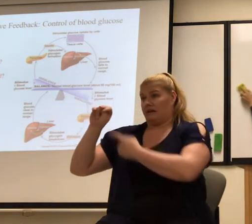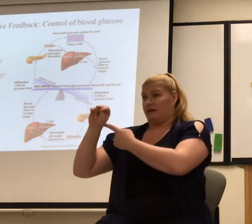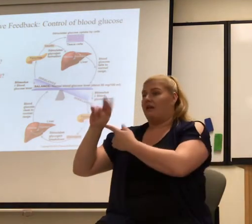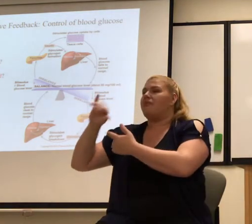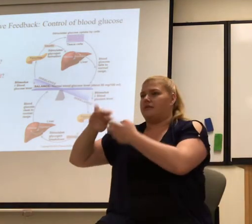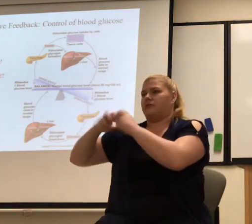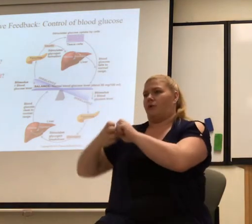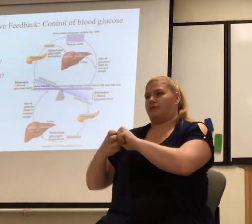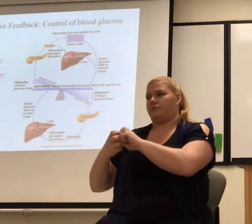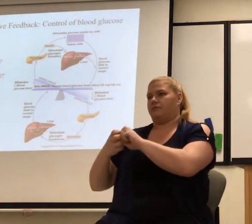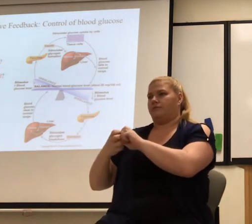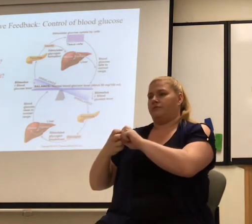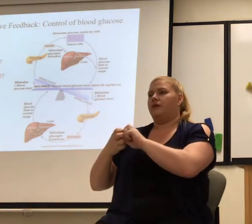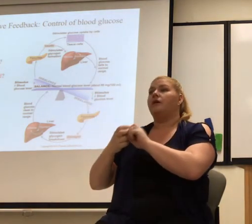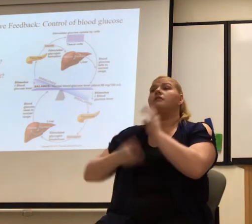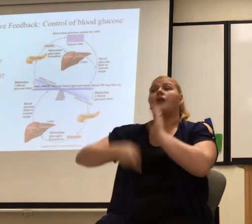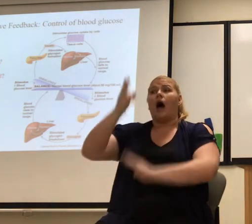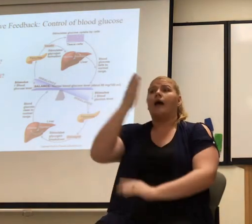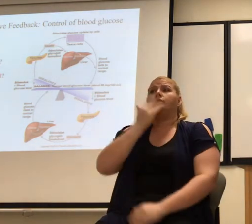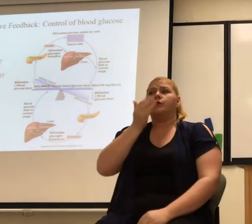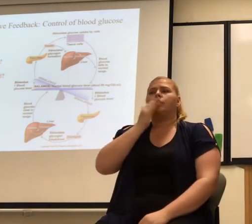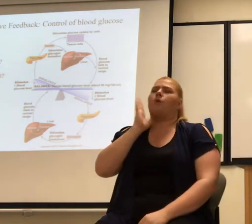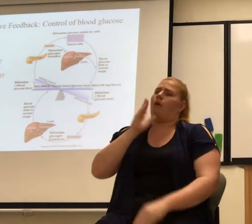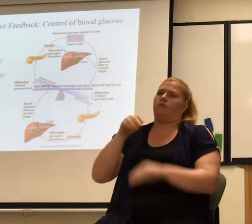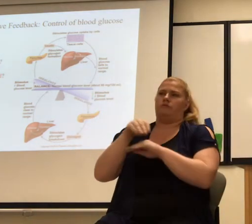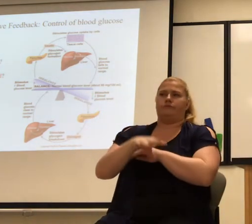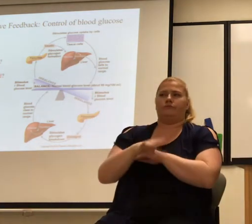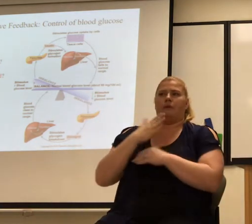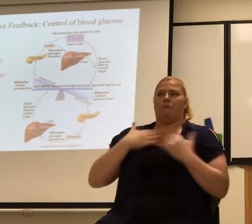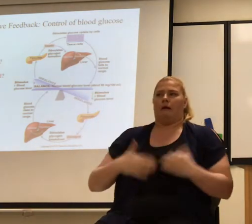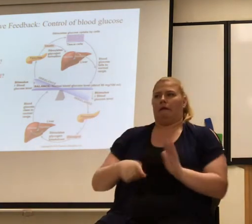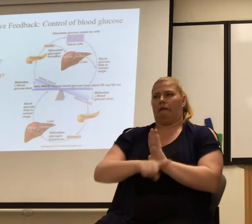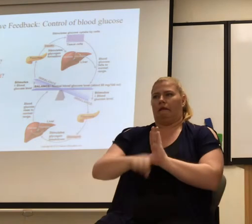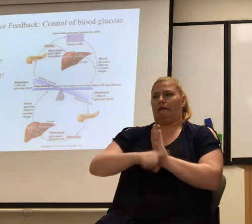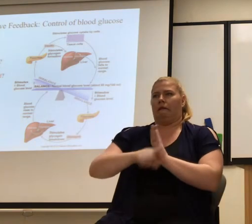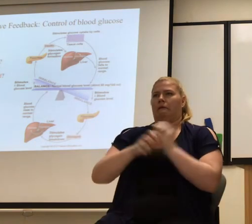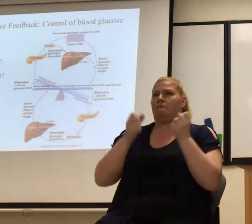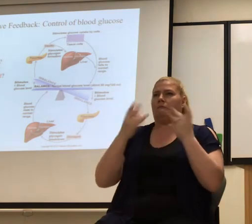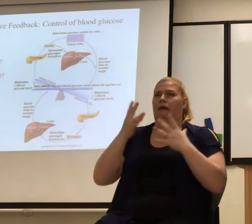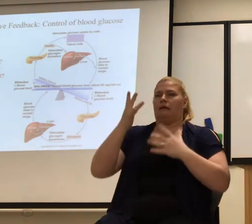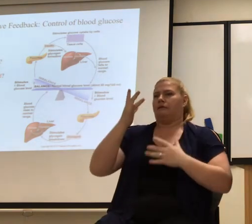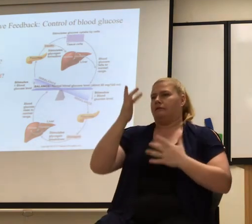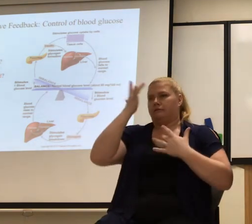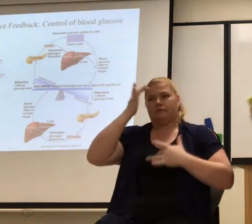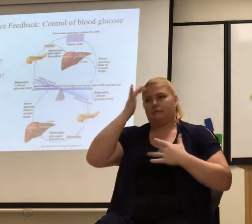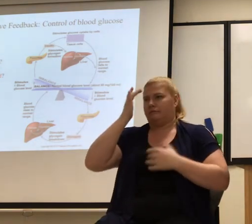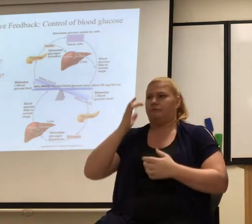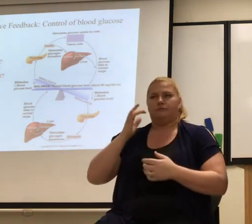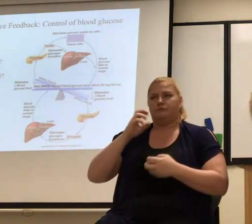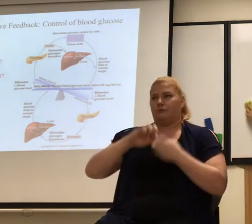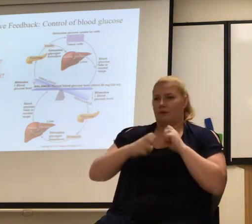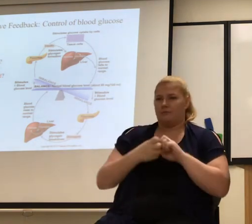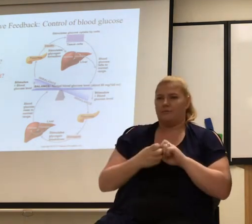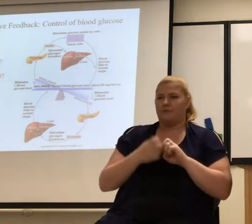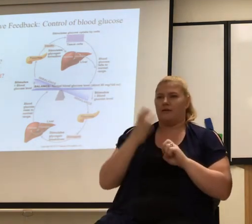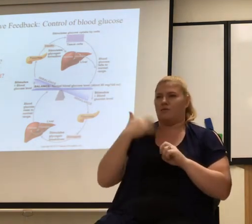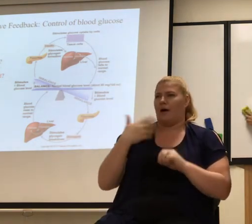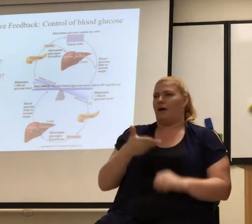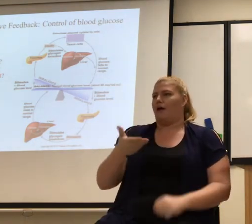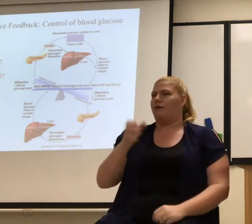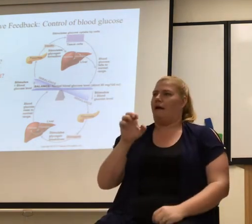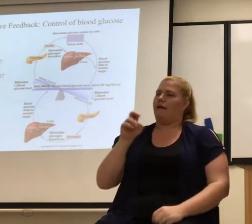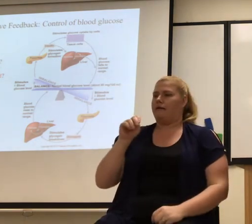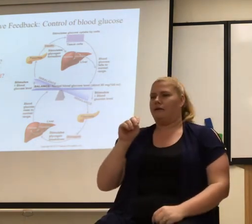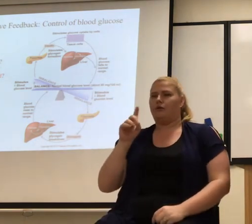I mean, the high sugar can cause all kinds of clinical problems. That's why we need endocrinologists. But what I